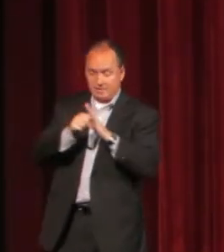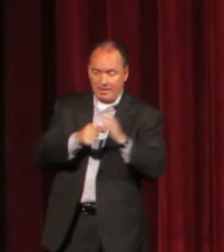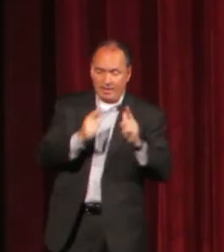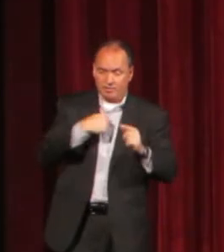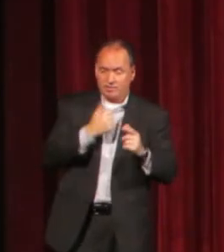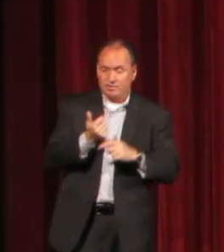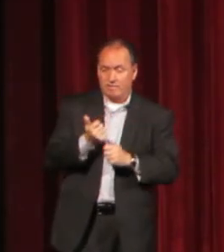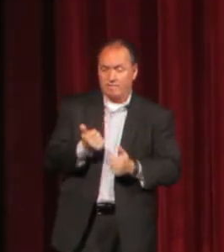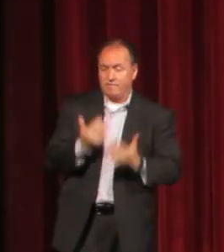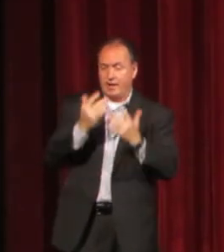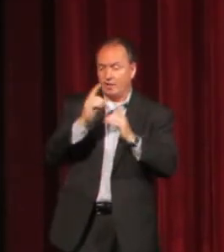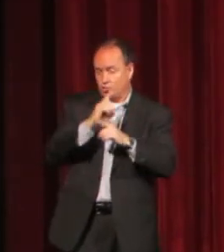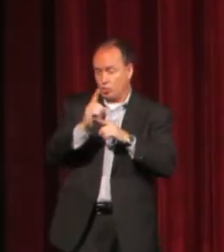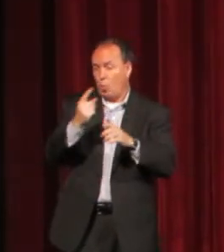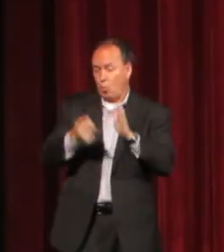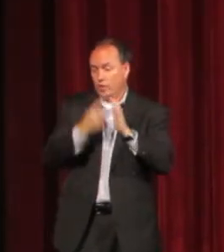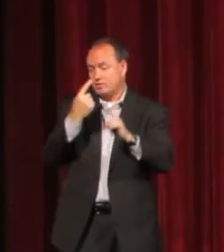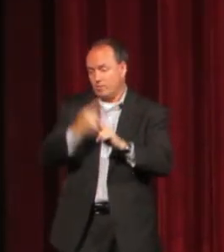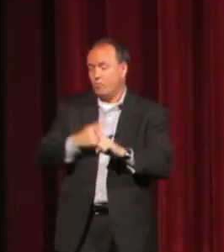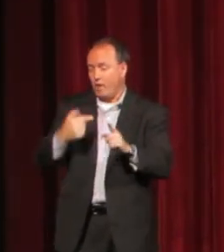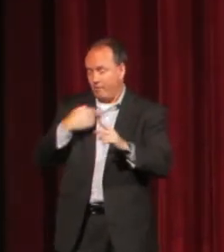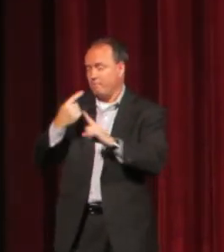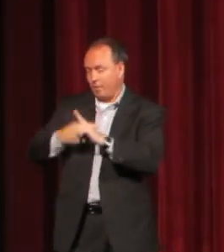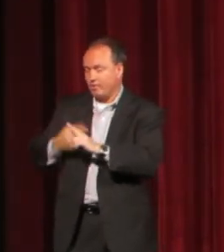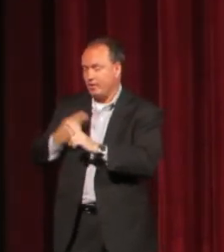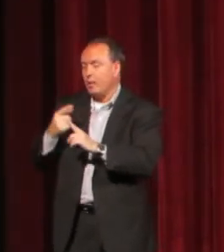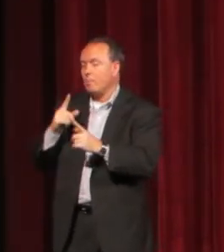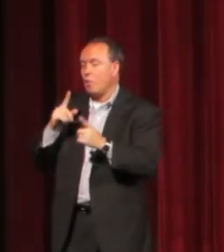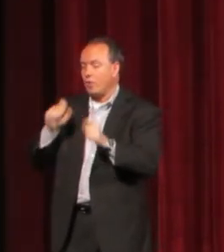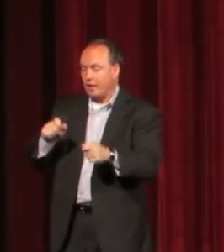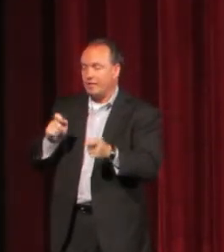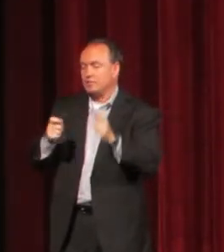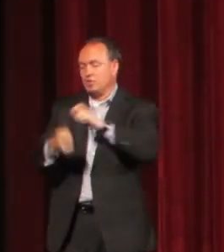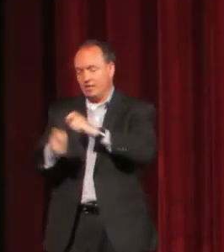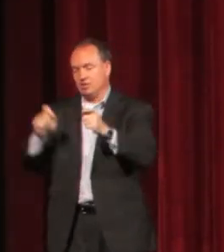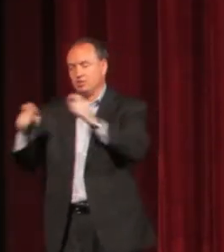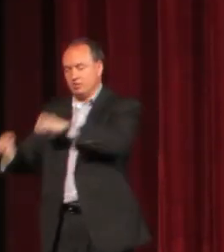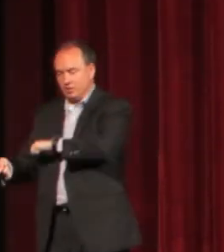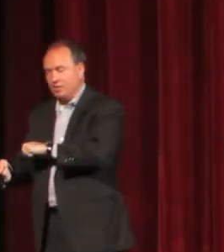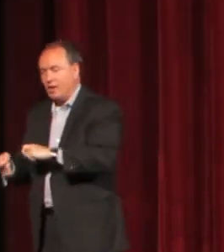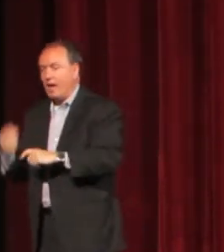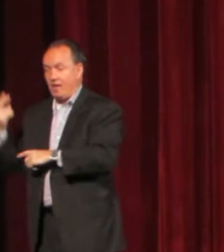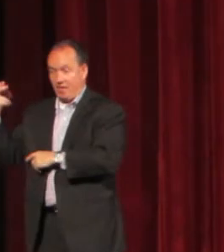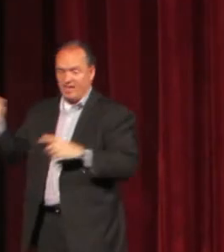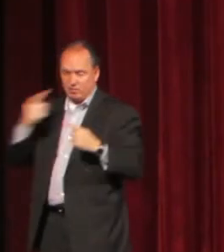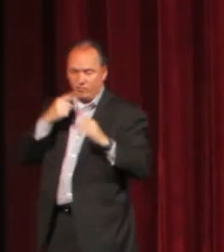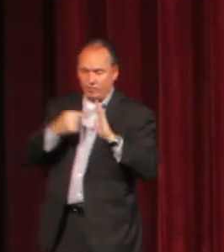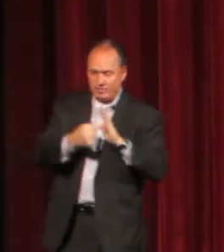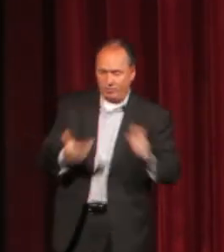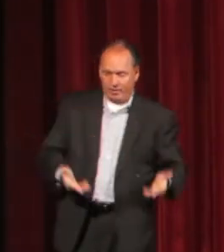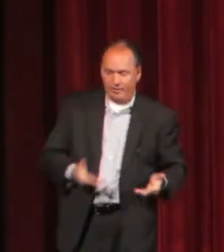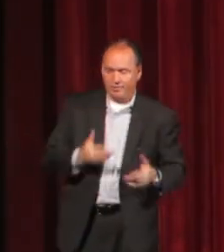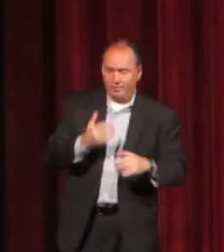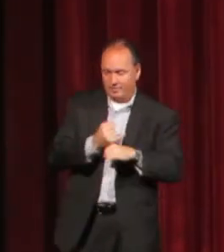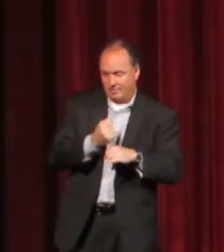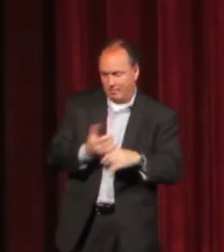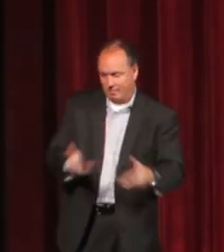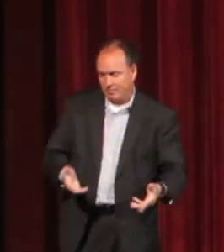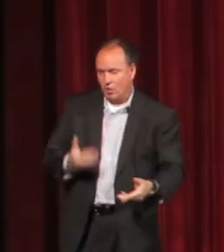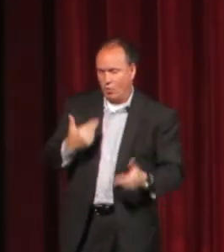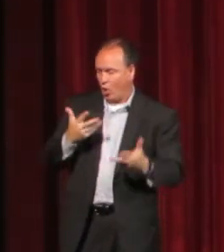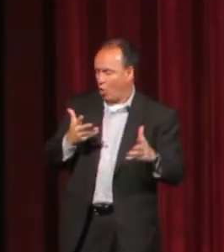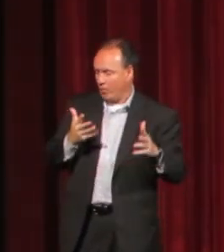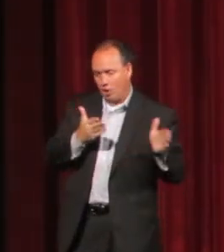those, they said, we can switch them out. At the high school, for example, we've already planned out all of